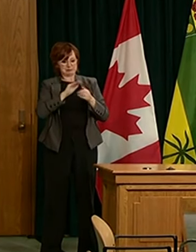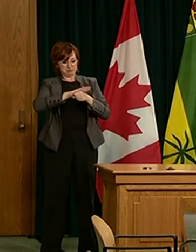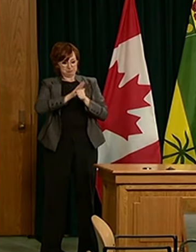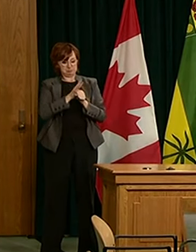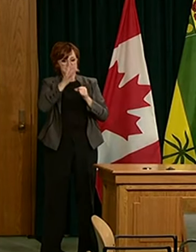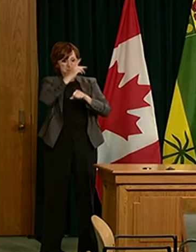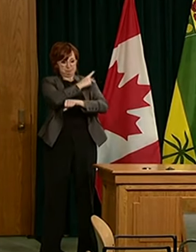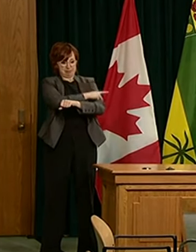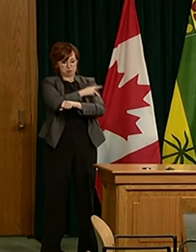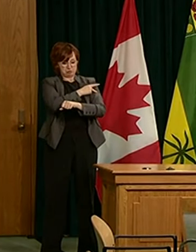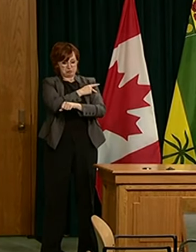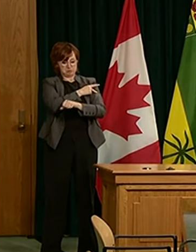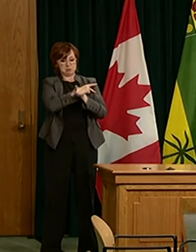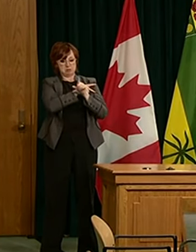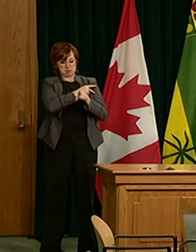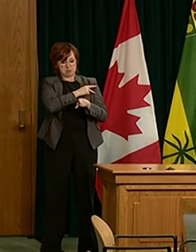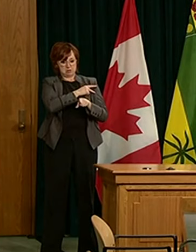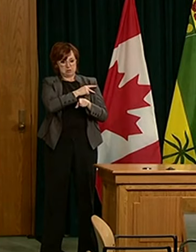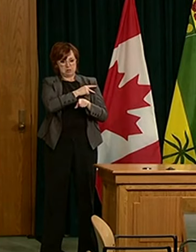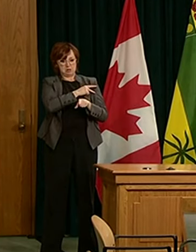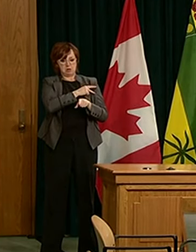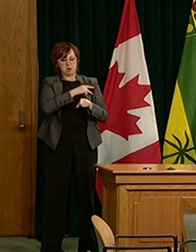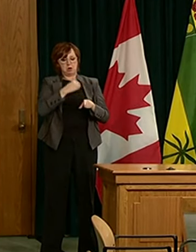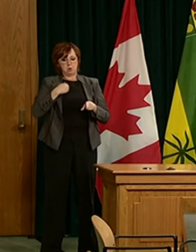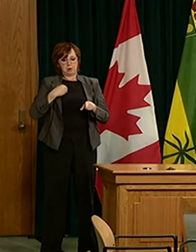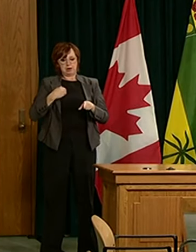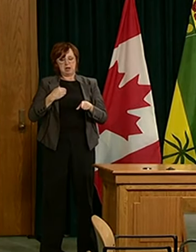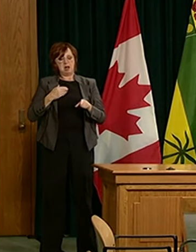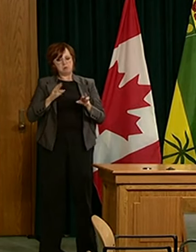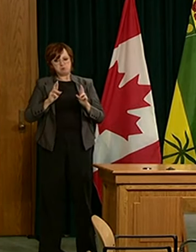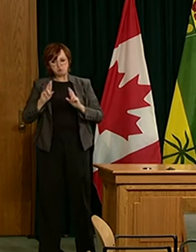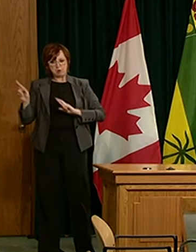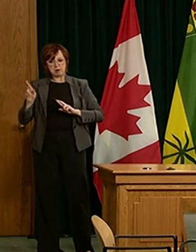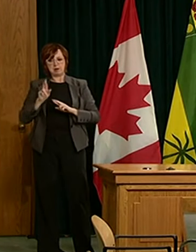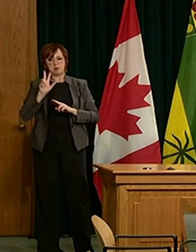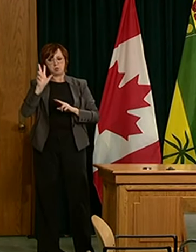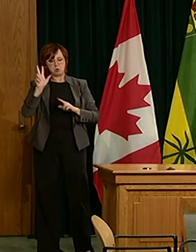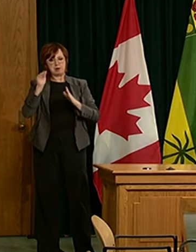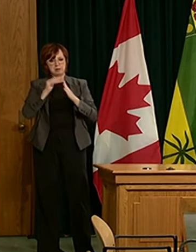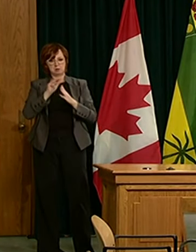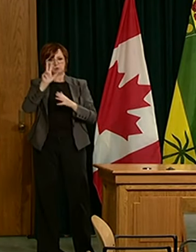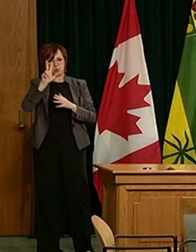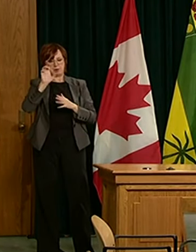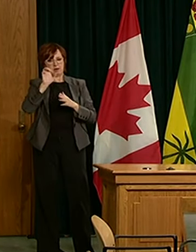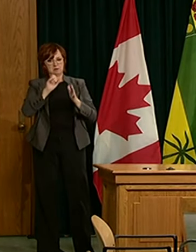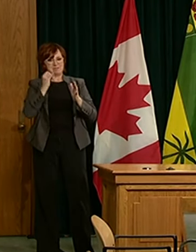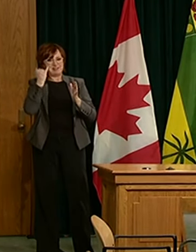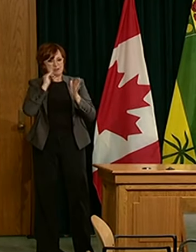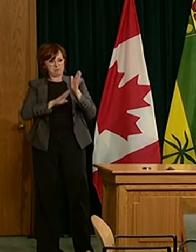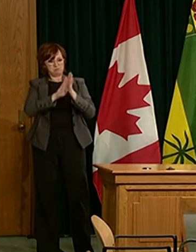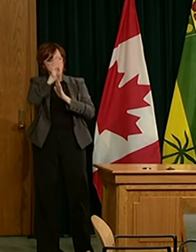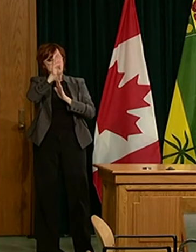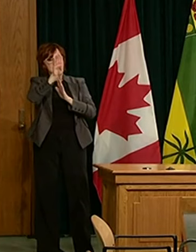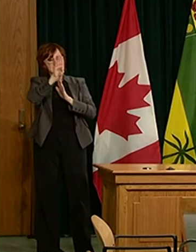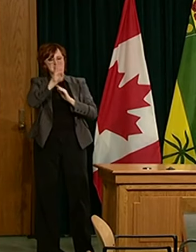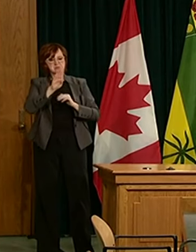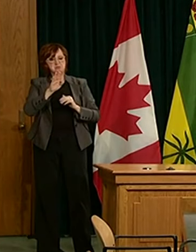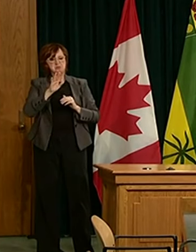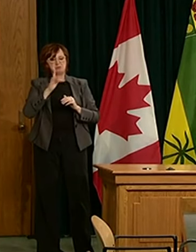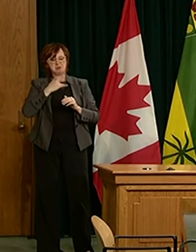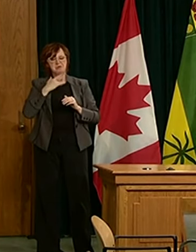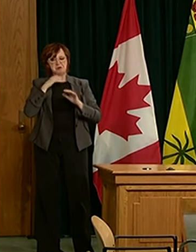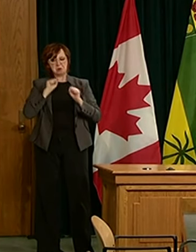that we are pursuing for Saskatchewan is about 3,300 acute patients at the peak. We've established a